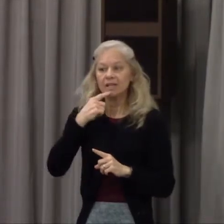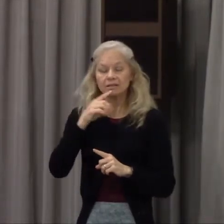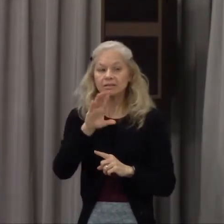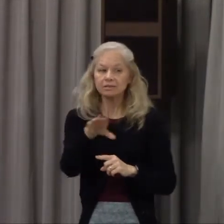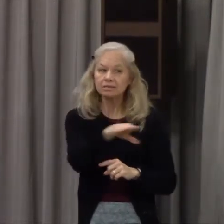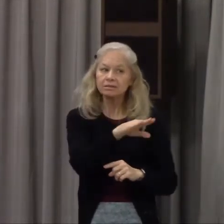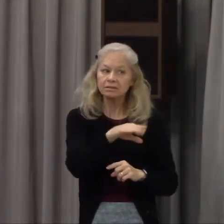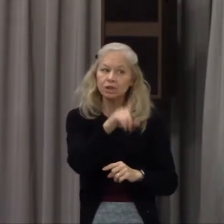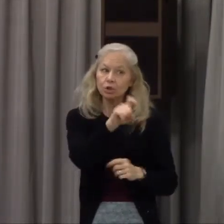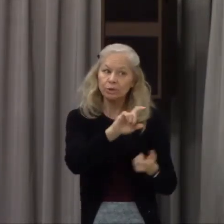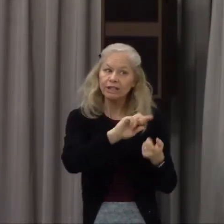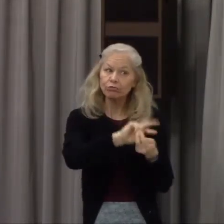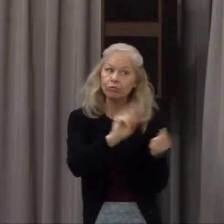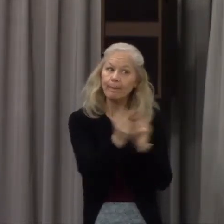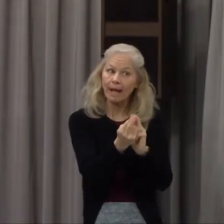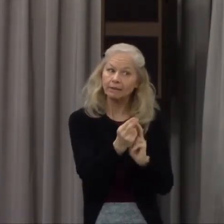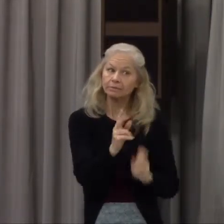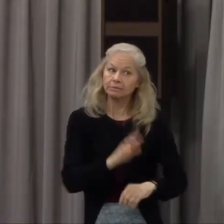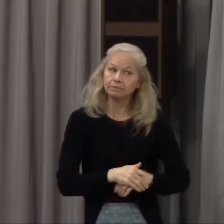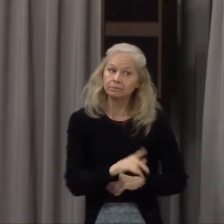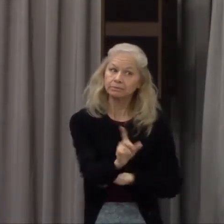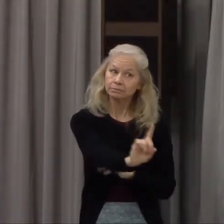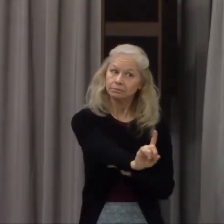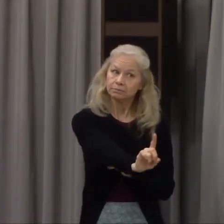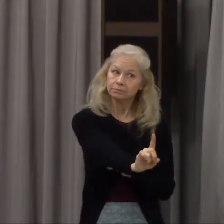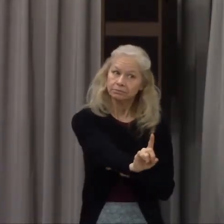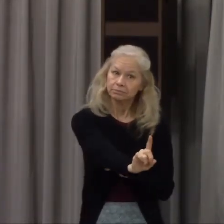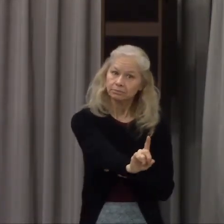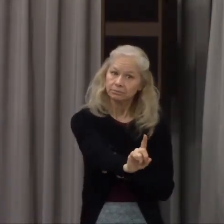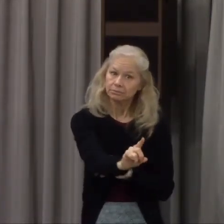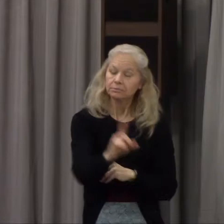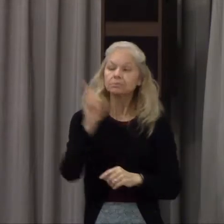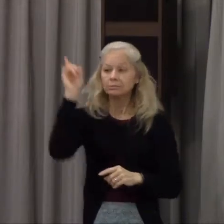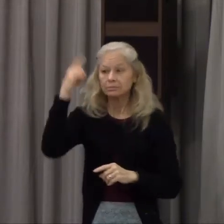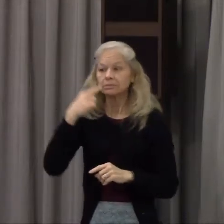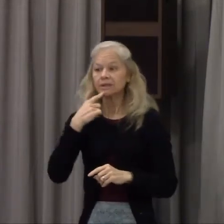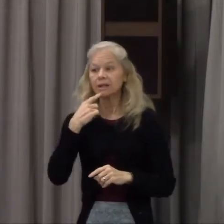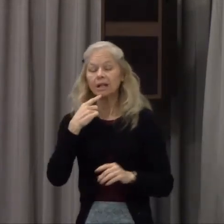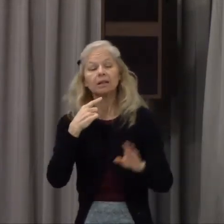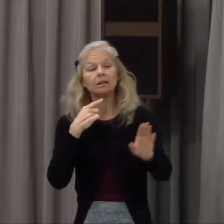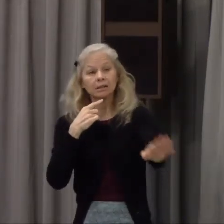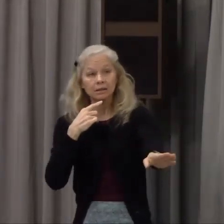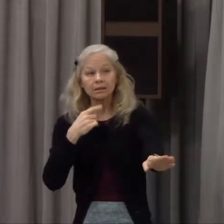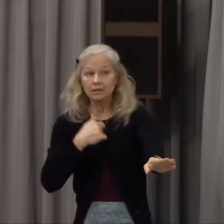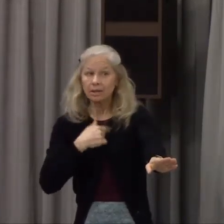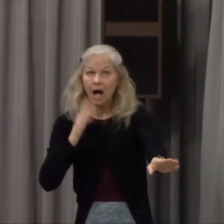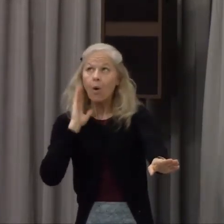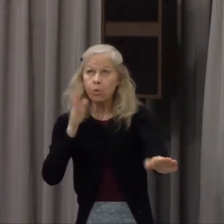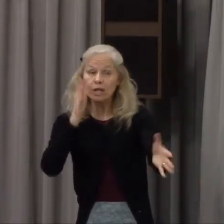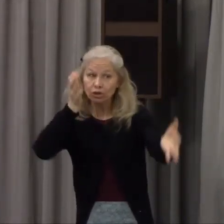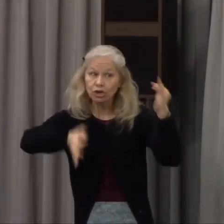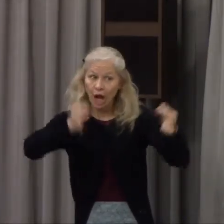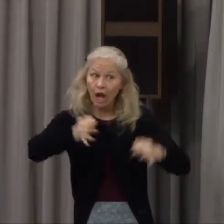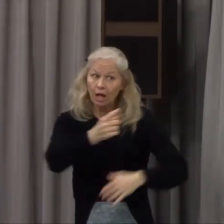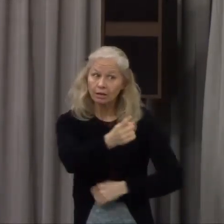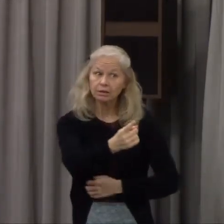may die and then go to hell. But I'm going to judge them. They're in the midst of the church. Tied in with the idea of judging, again, the